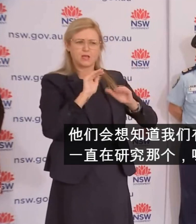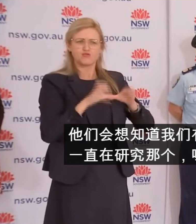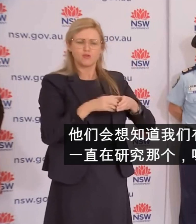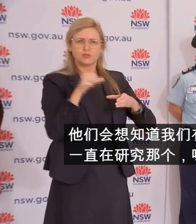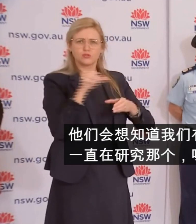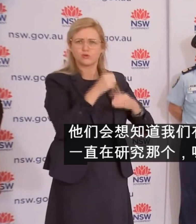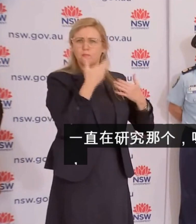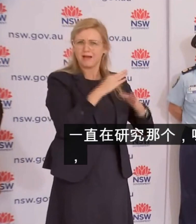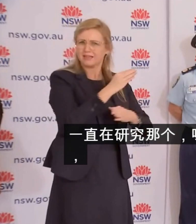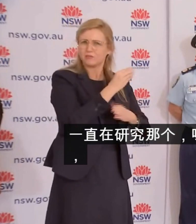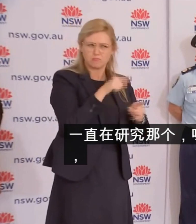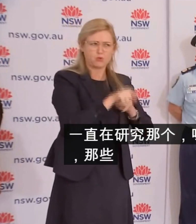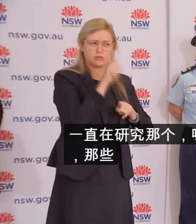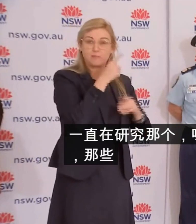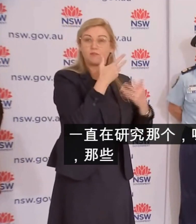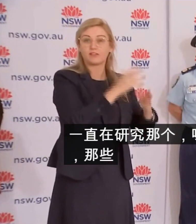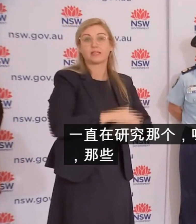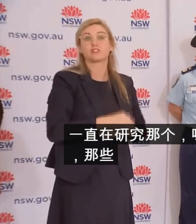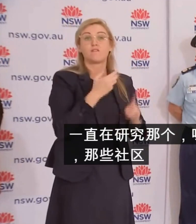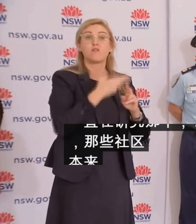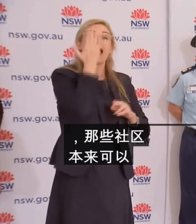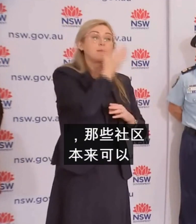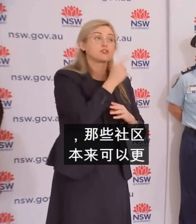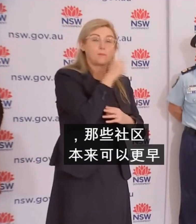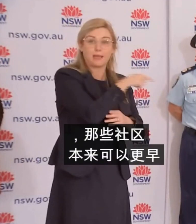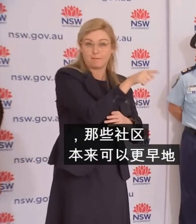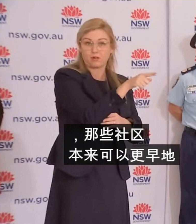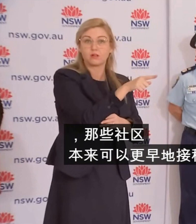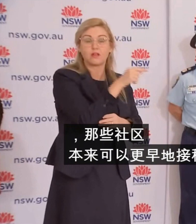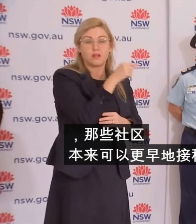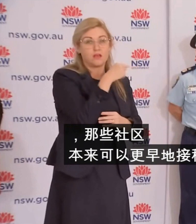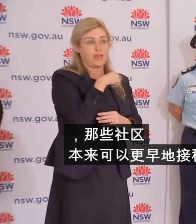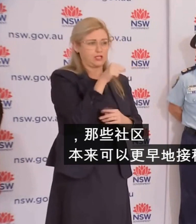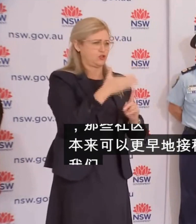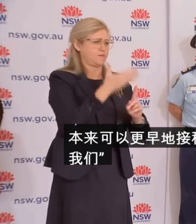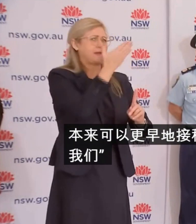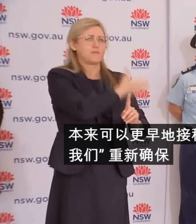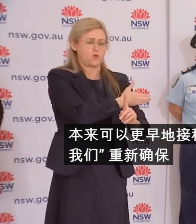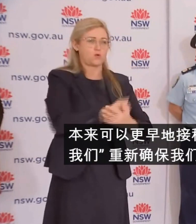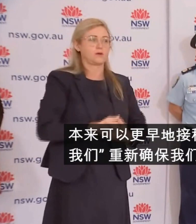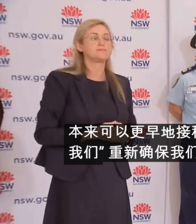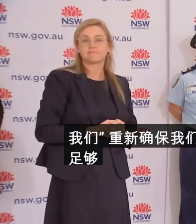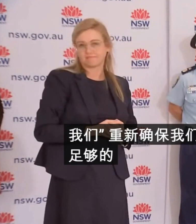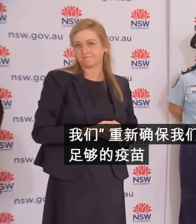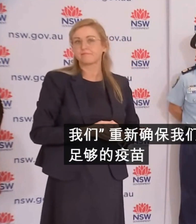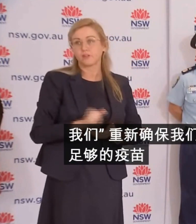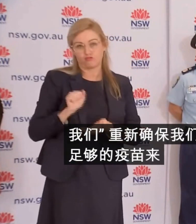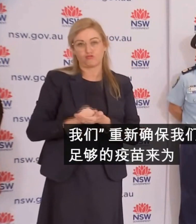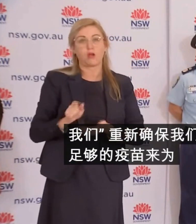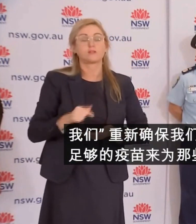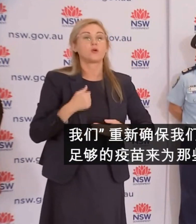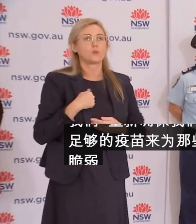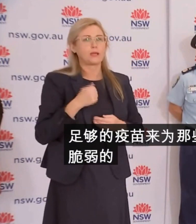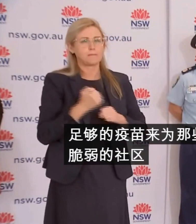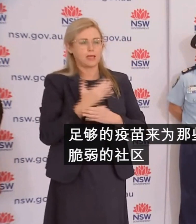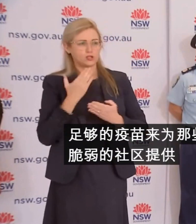of course those communities would have had access to vaccination earlier on, but we're making sure that we have sufficient vaccine to